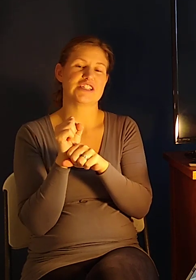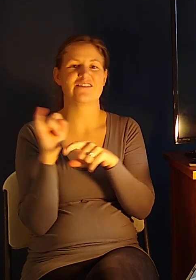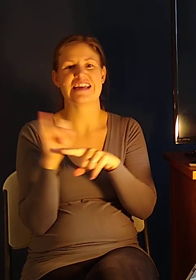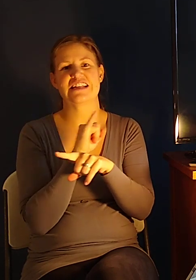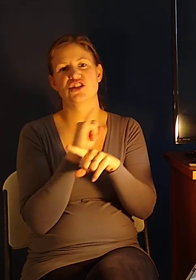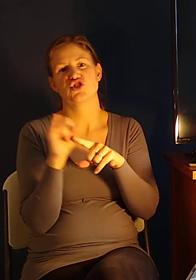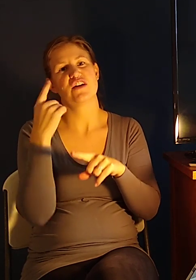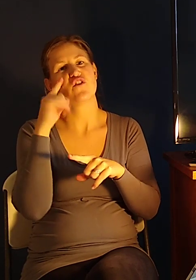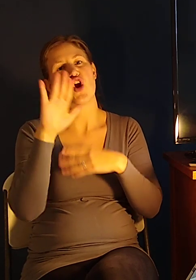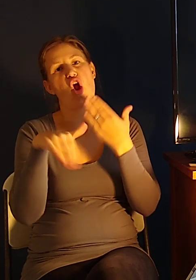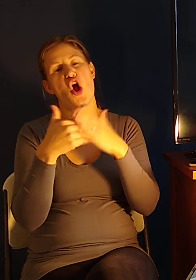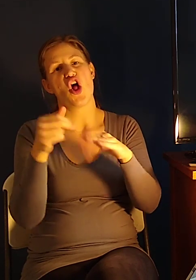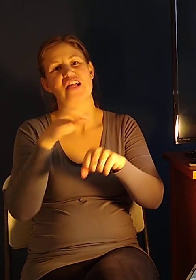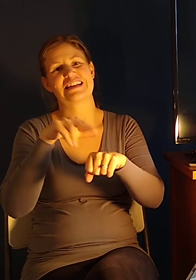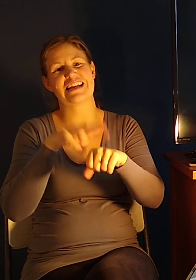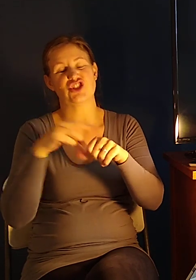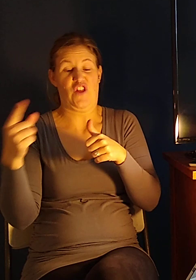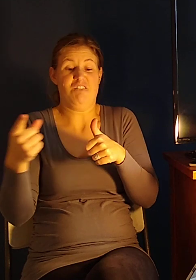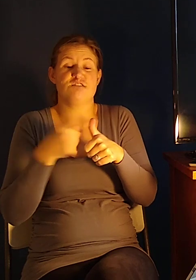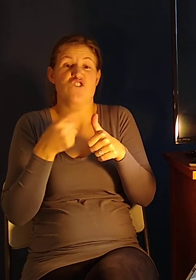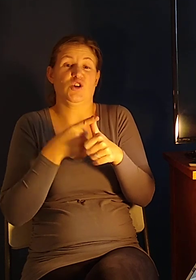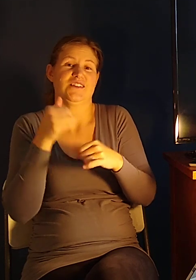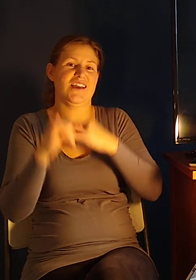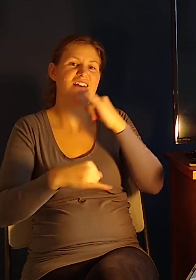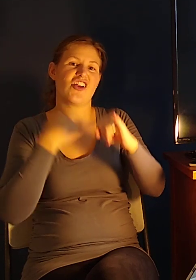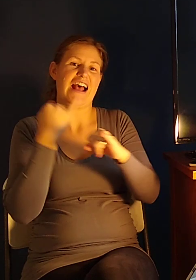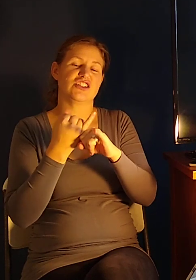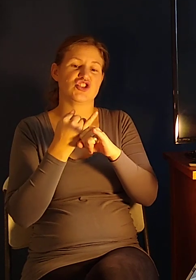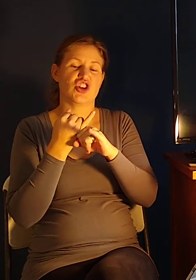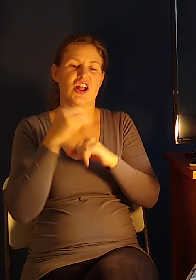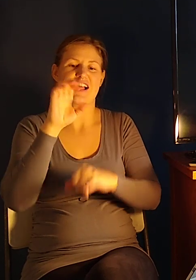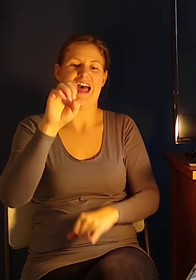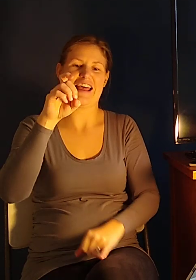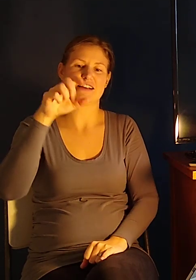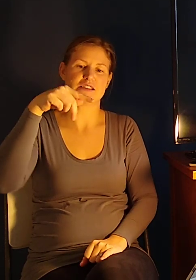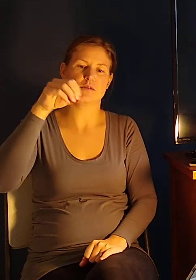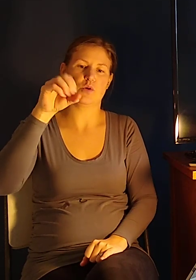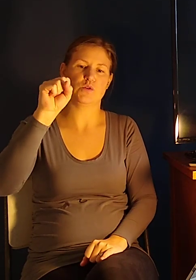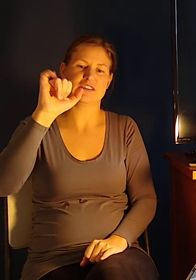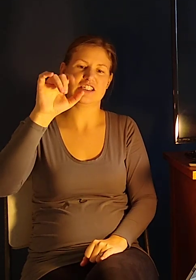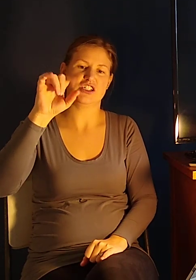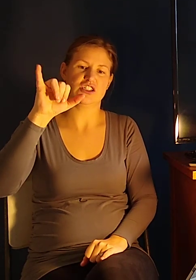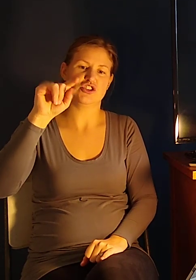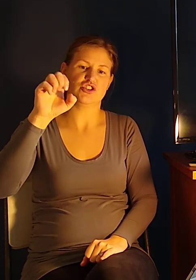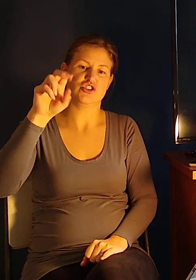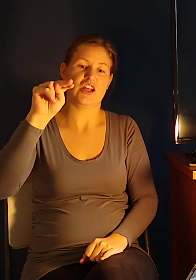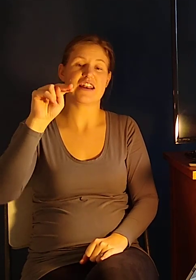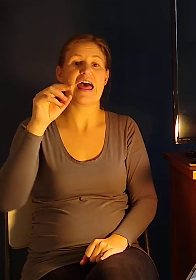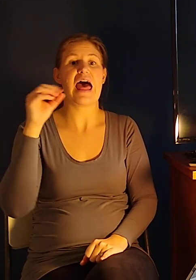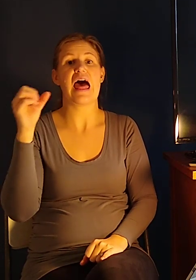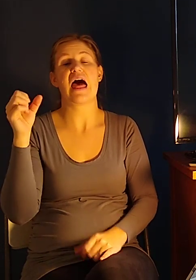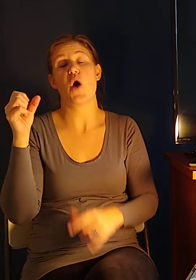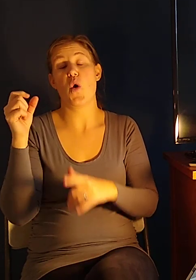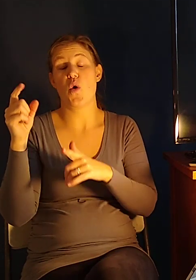All Nations, the first international exposition held in 1851. The building